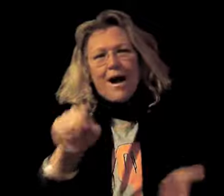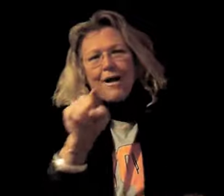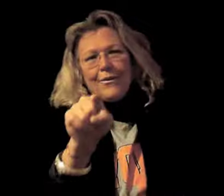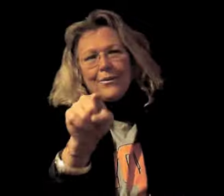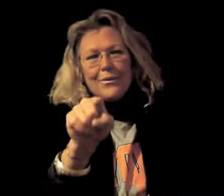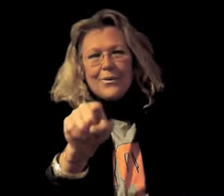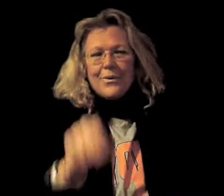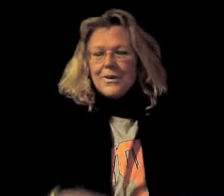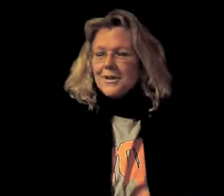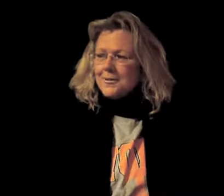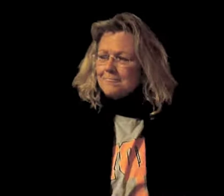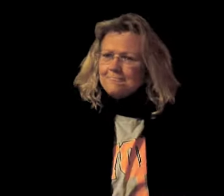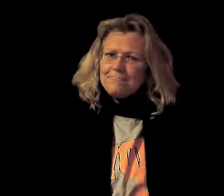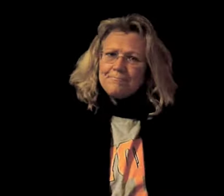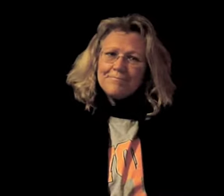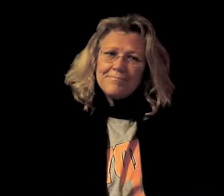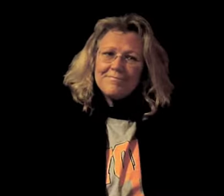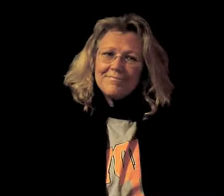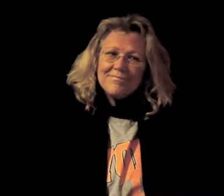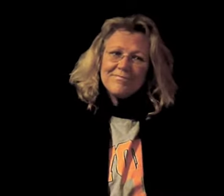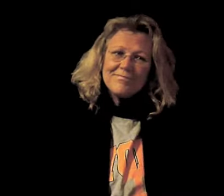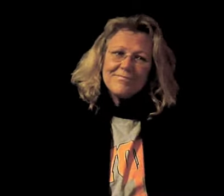stand by you.